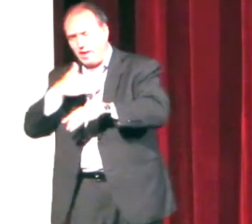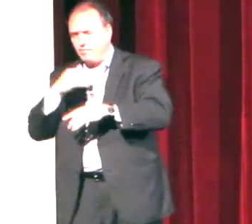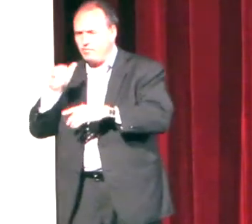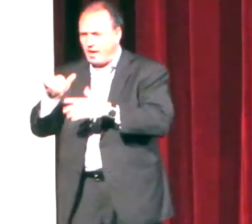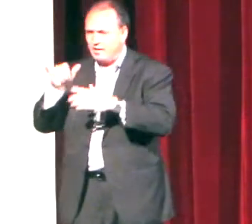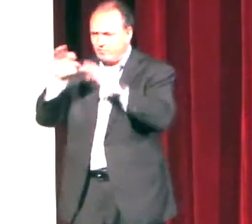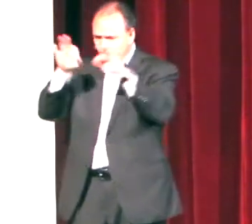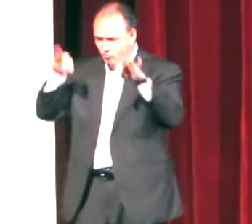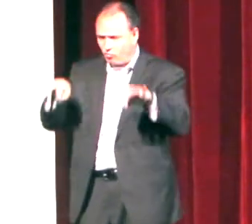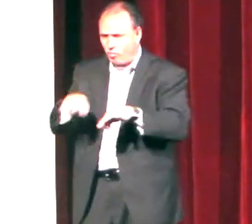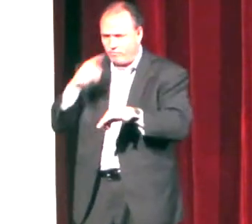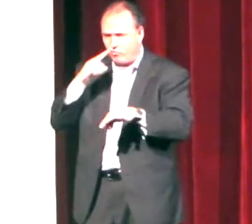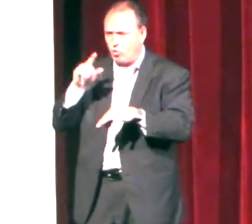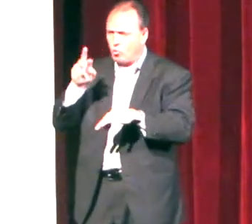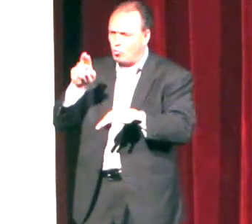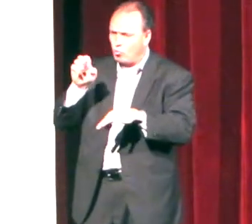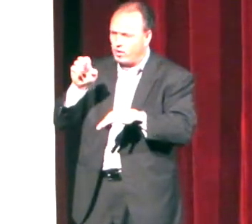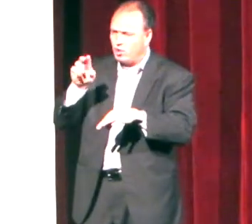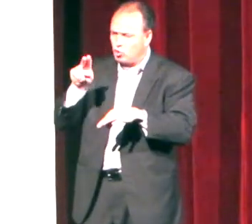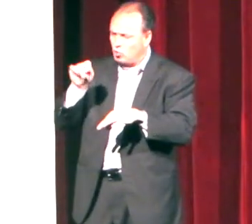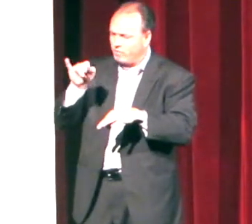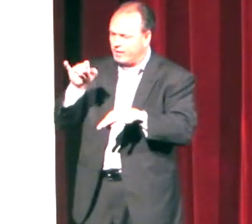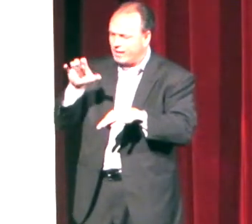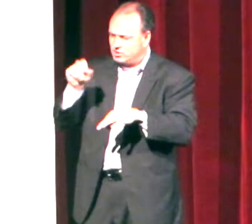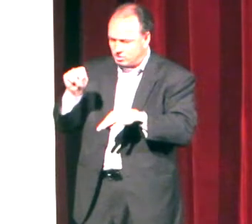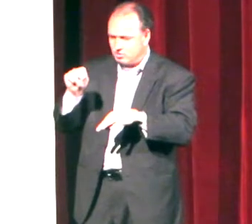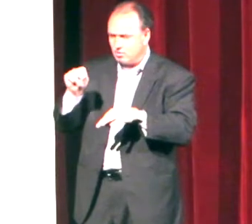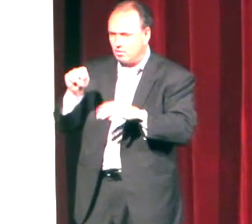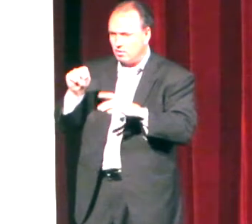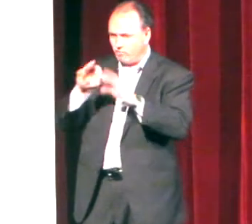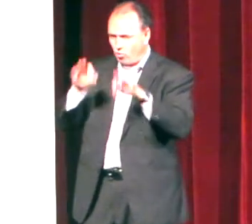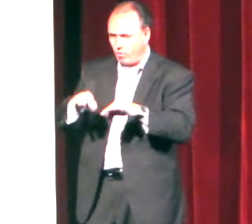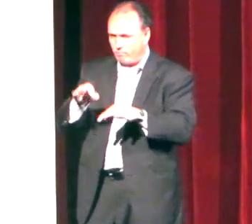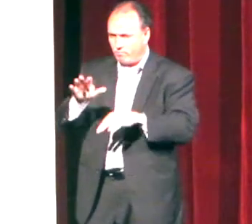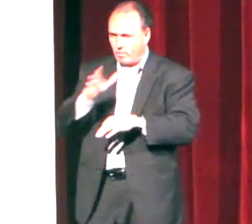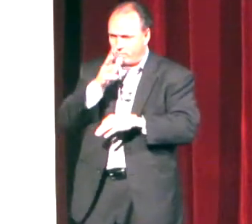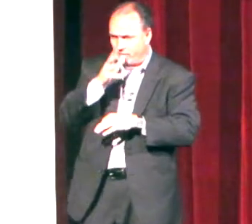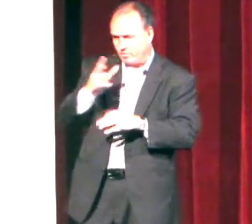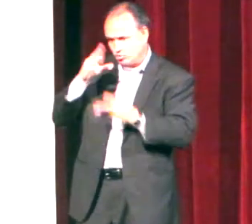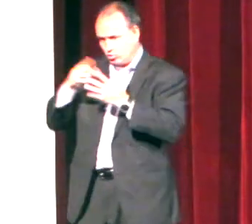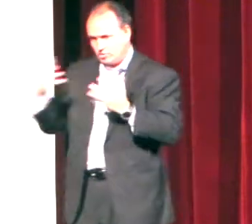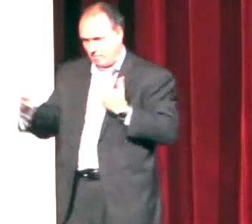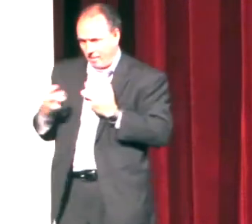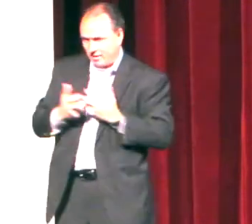reunification form for you if you'd like to see that. So again, thank you so much for coming